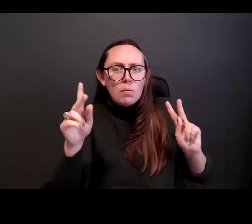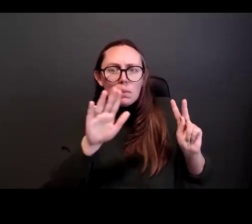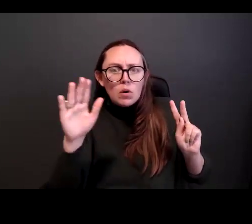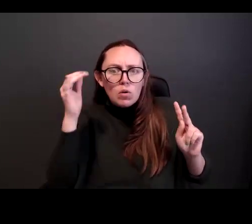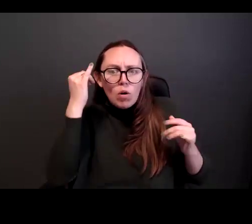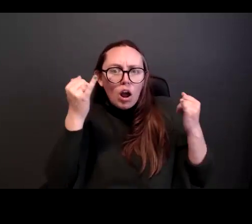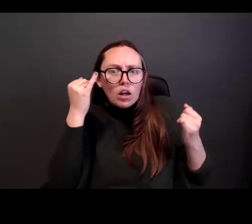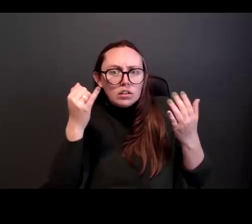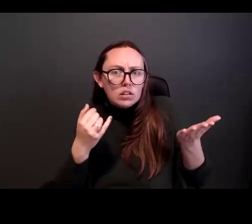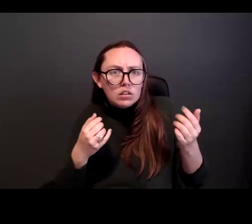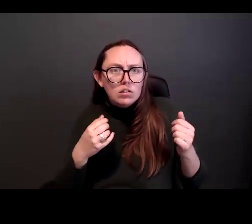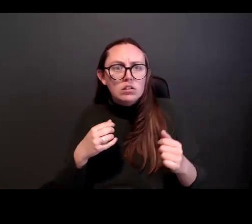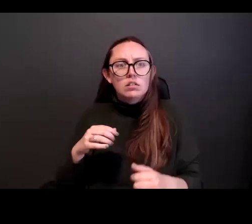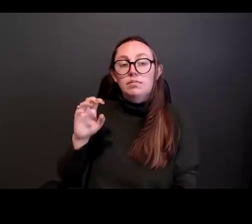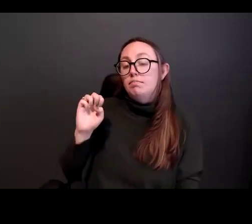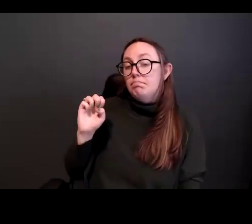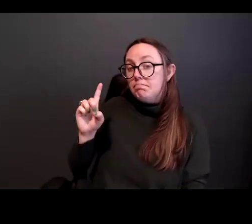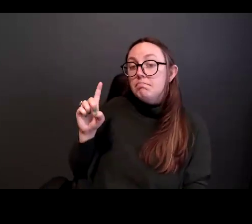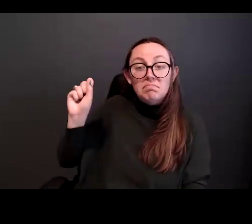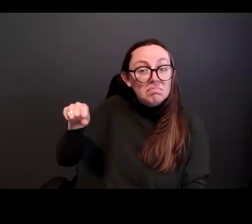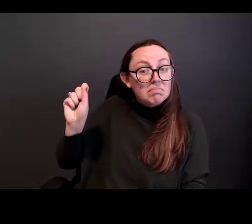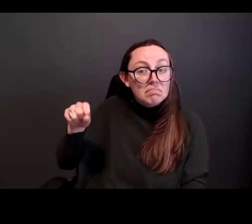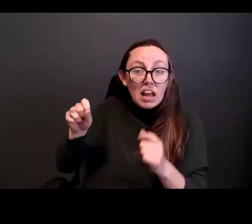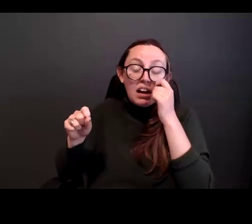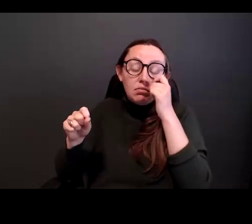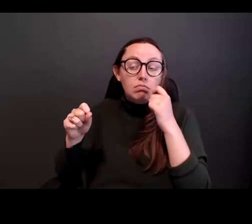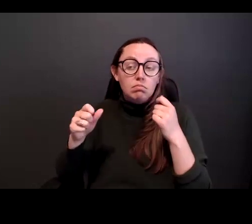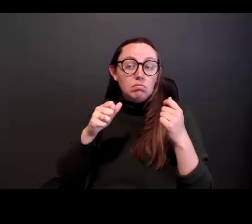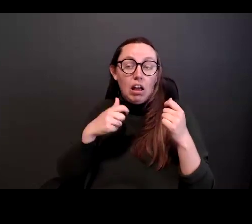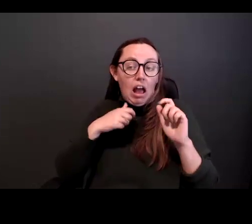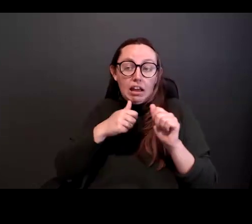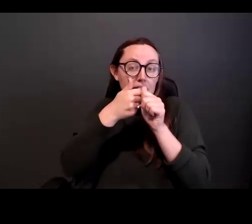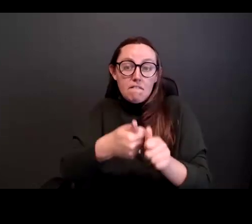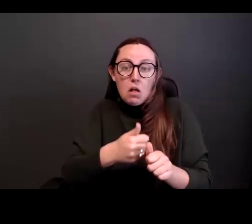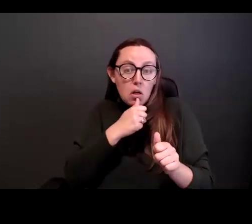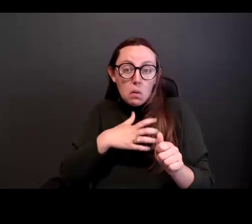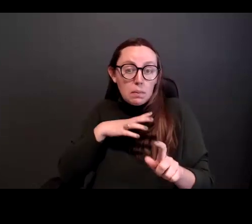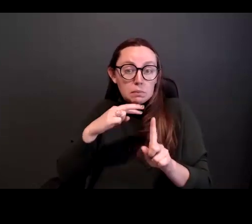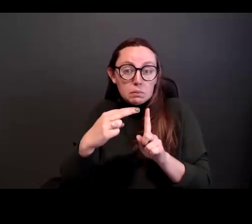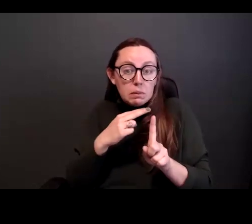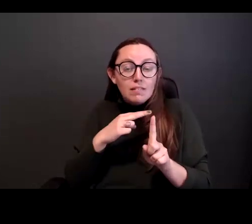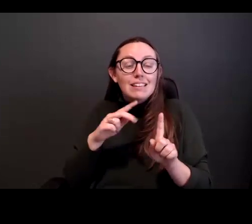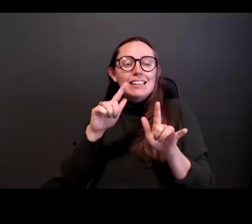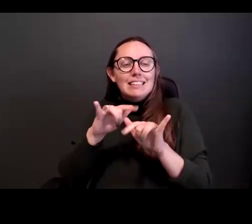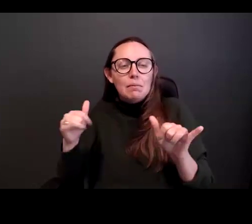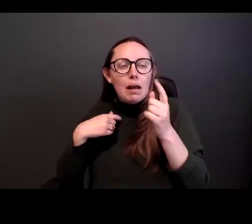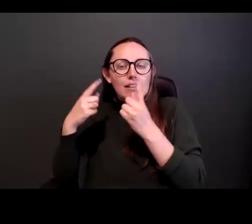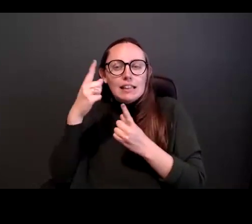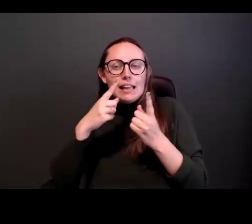I'll go along with that. I was also thinking about an onlooker Mm, just okay. because of line 11 right